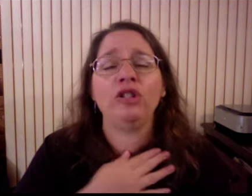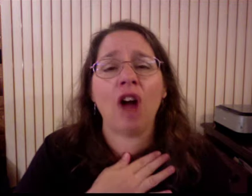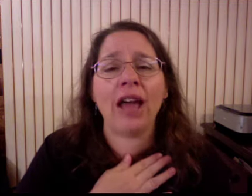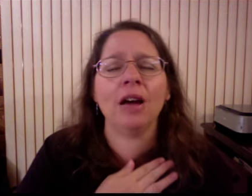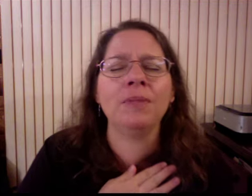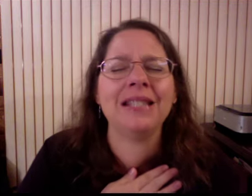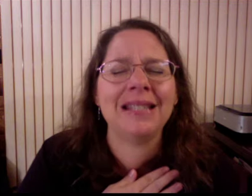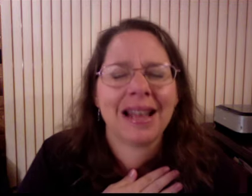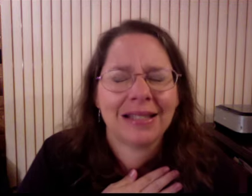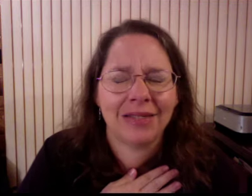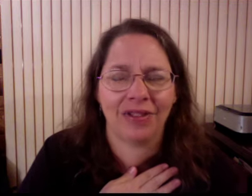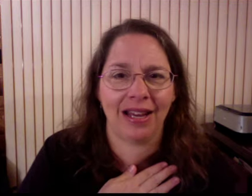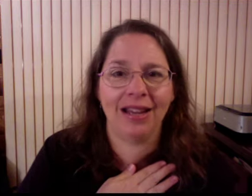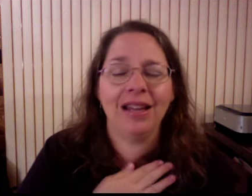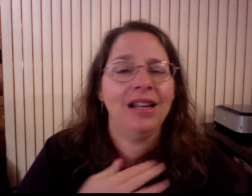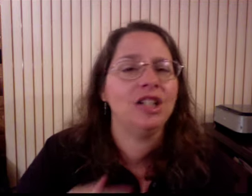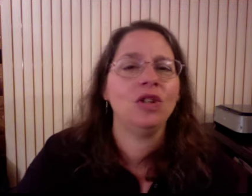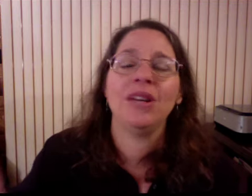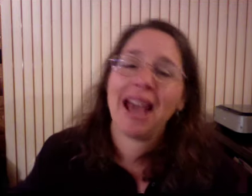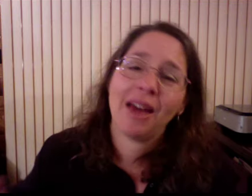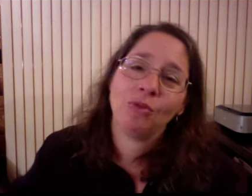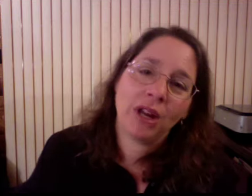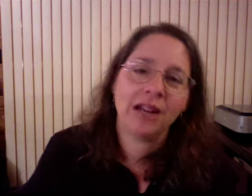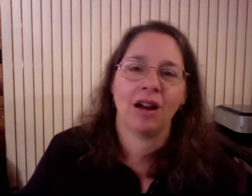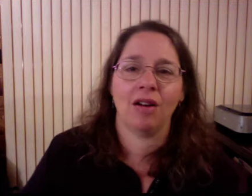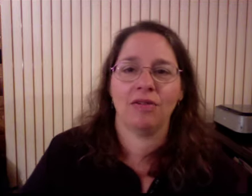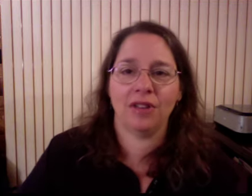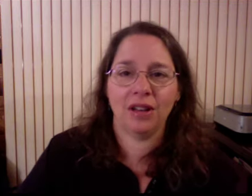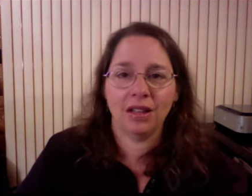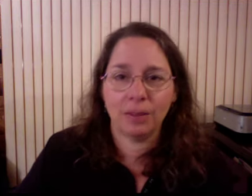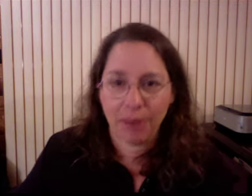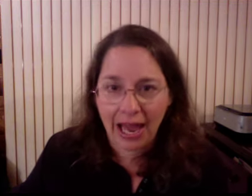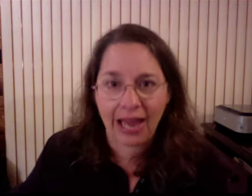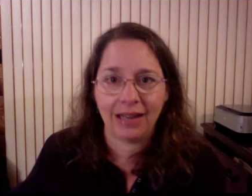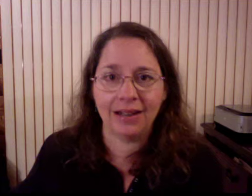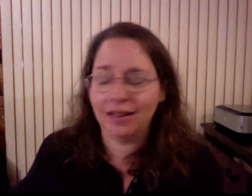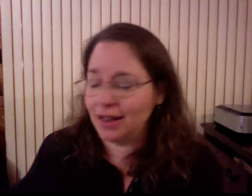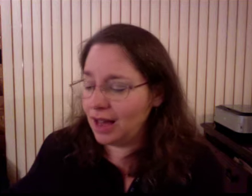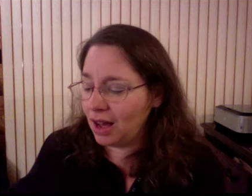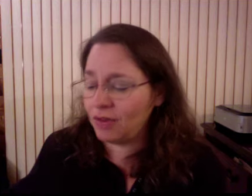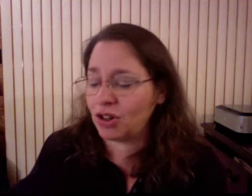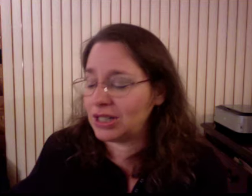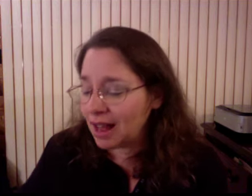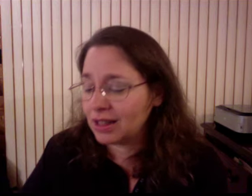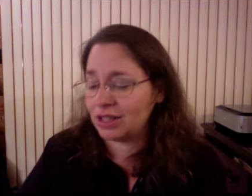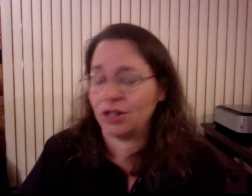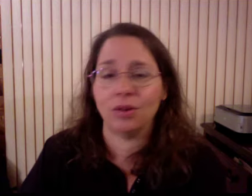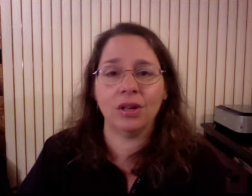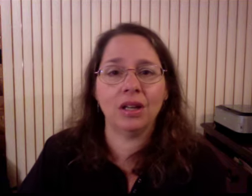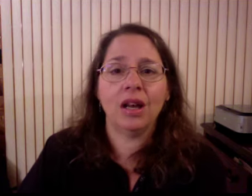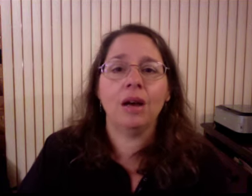try obsessively to get rid of the pain of our solitude, but